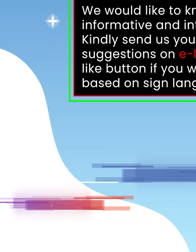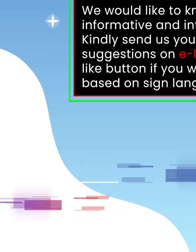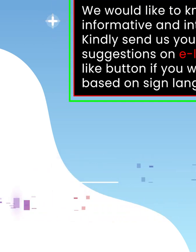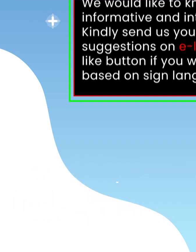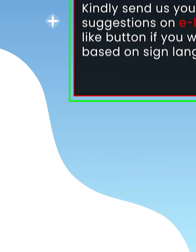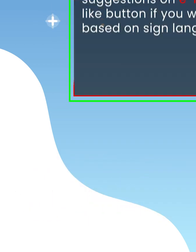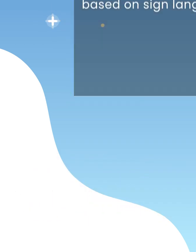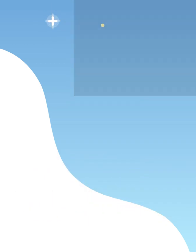At all pages of individuals skin can settle be superior to its system. patient is for beossiping the have